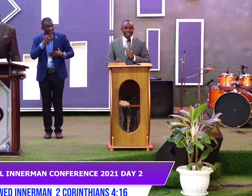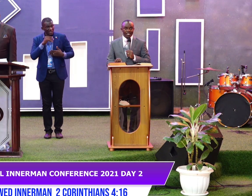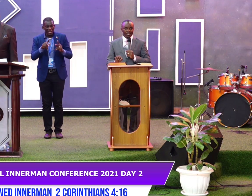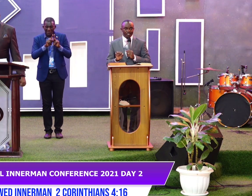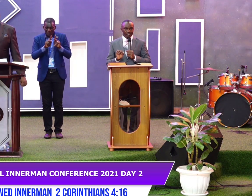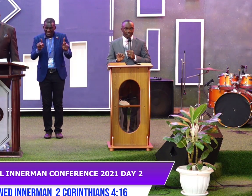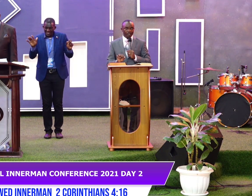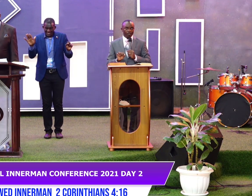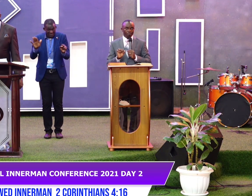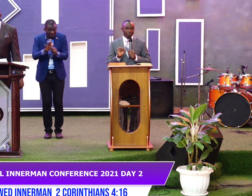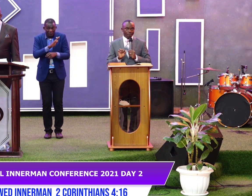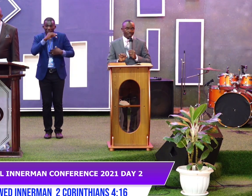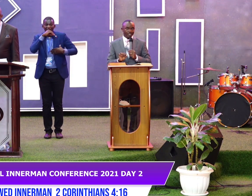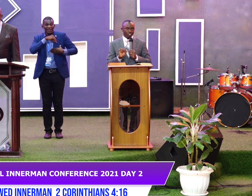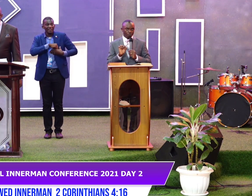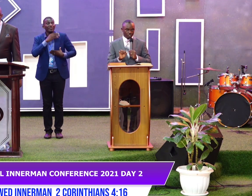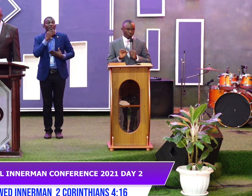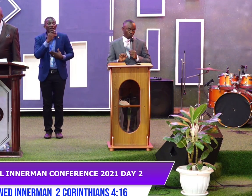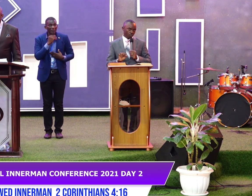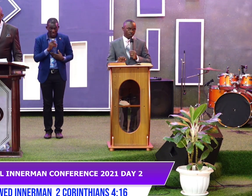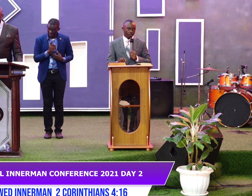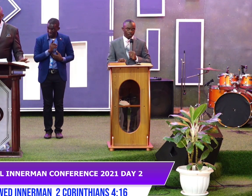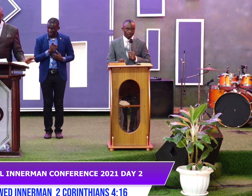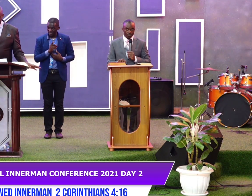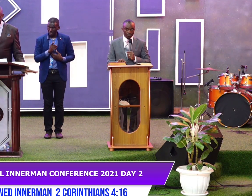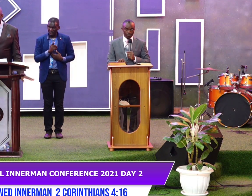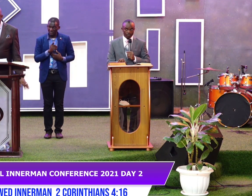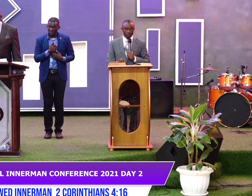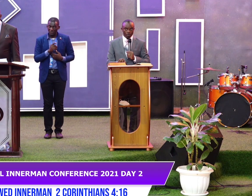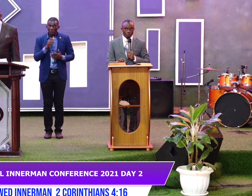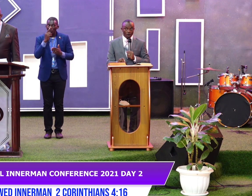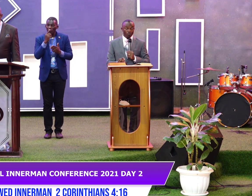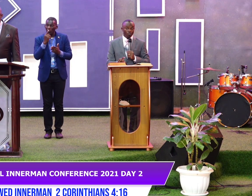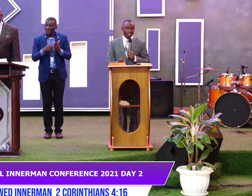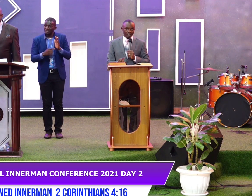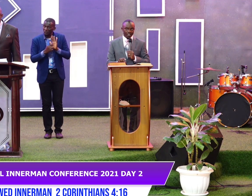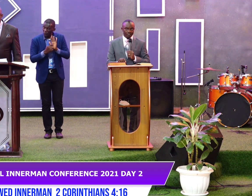That the inner man that is peaceful, one of the signs